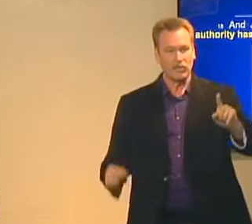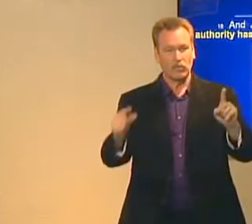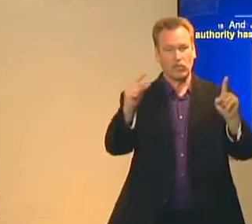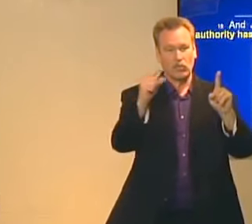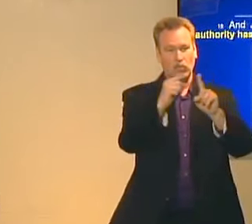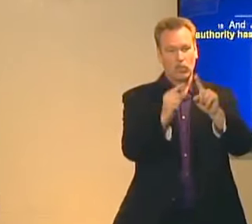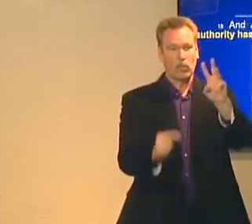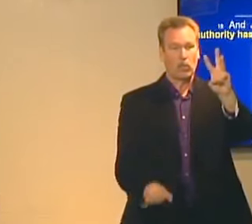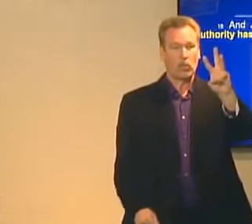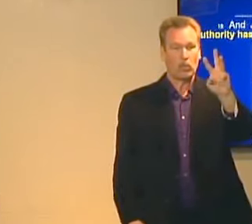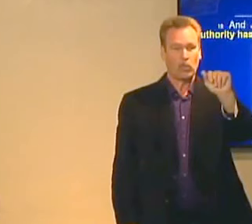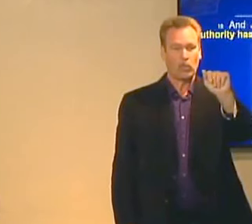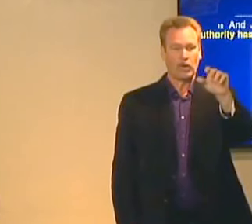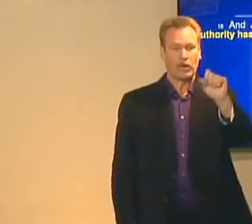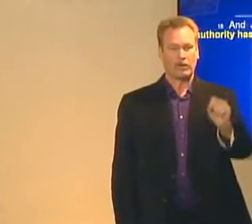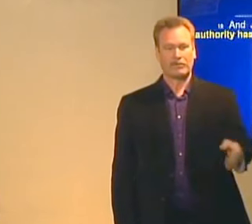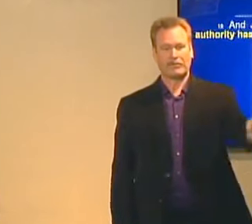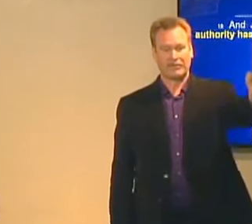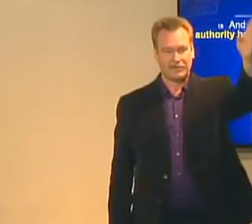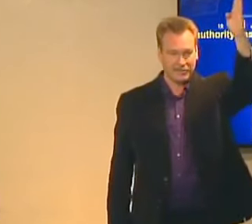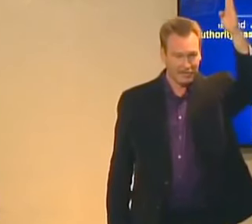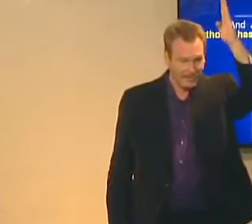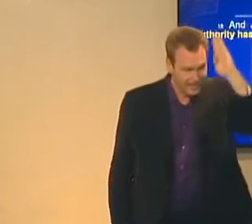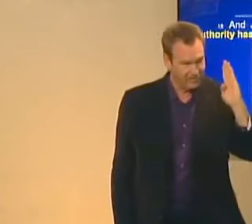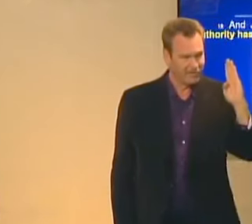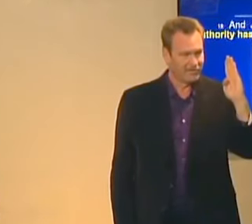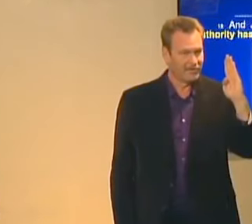one. the proof of this. The word. Was God. God.